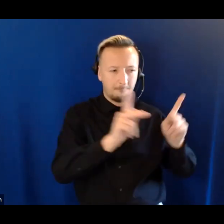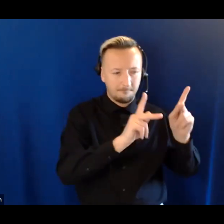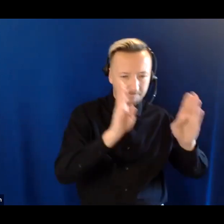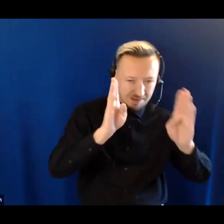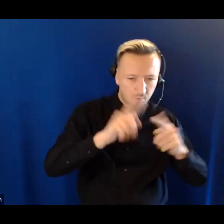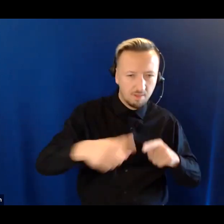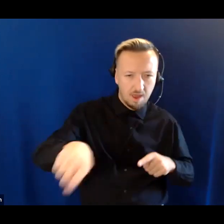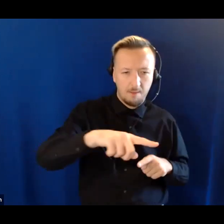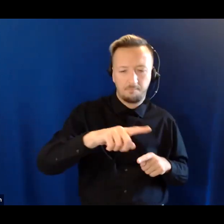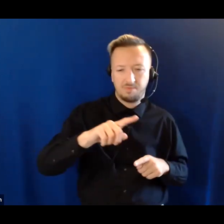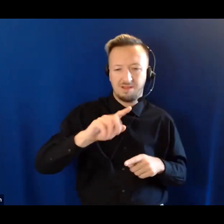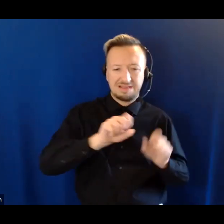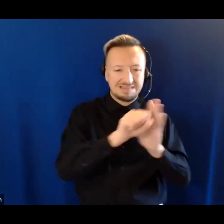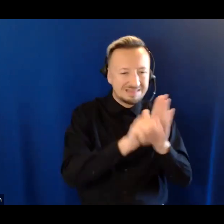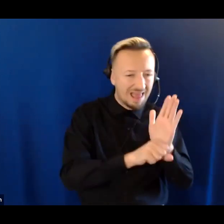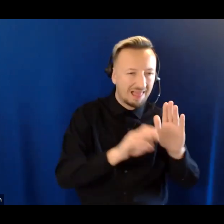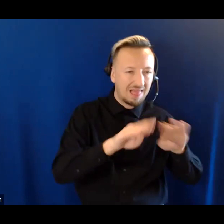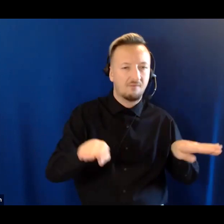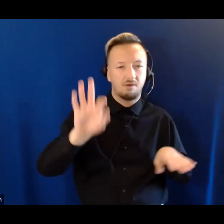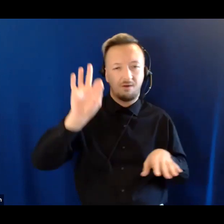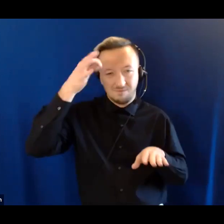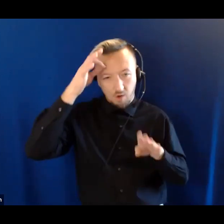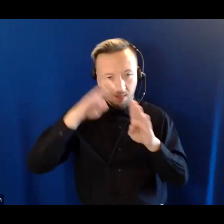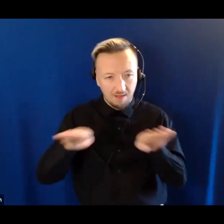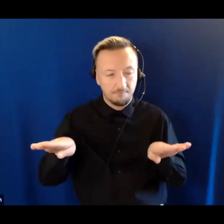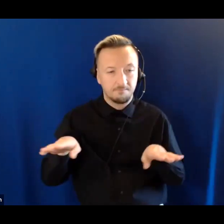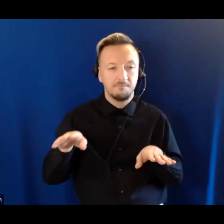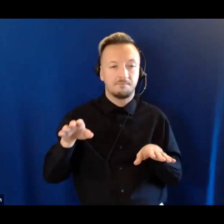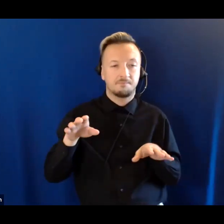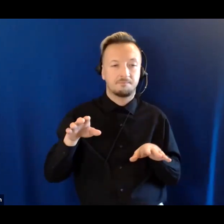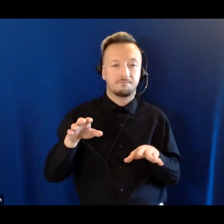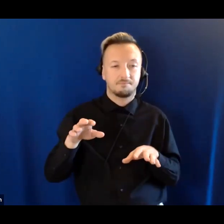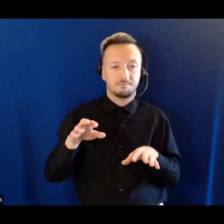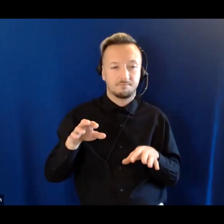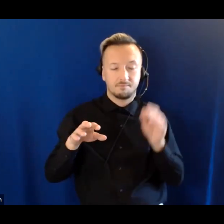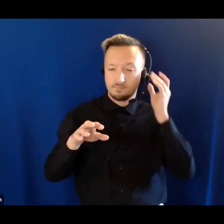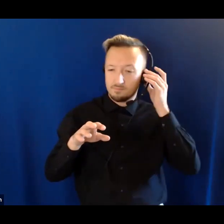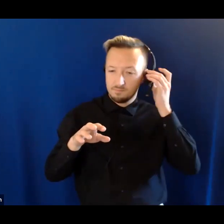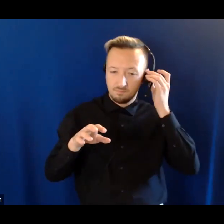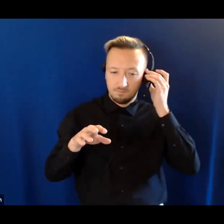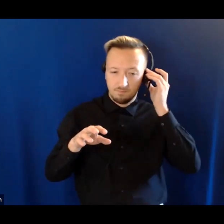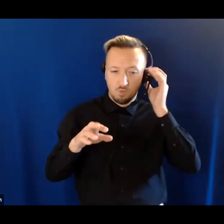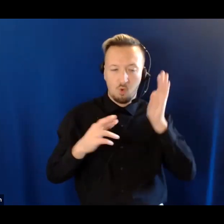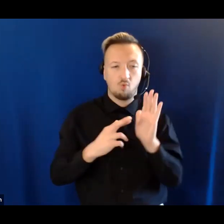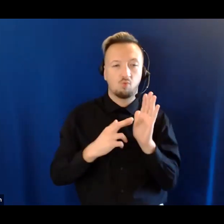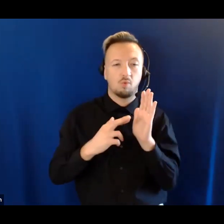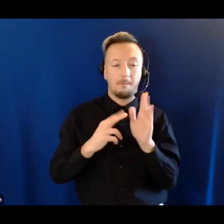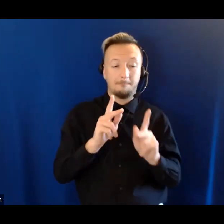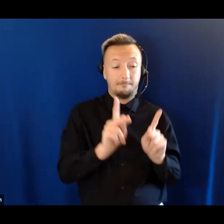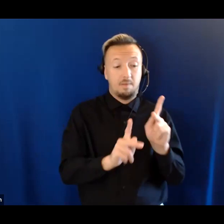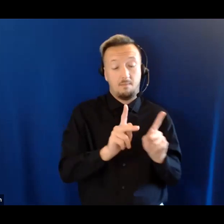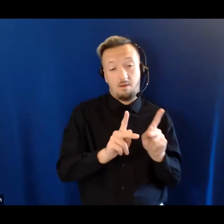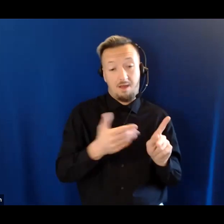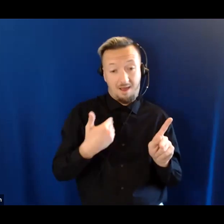at the federal level. We are putting representation of persons with